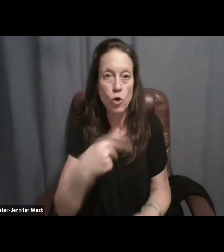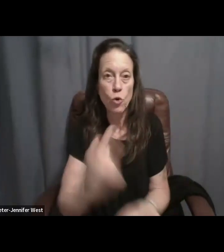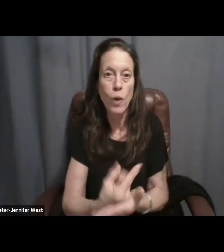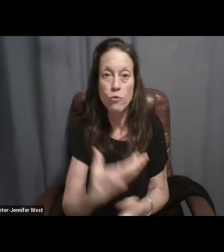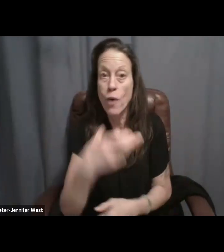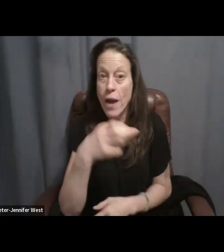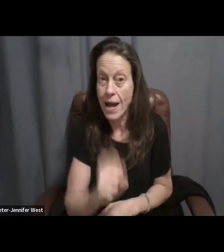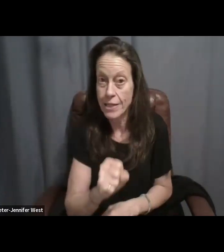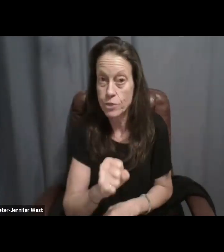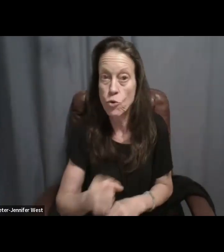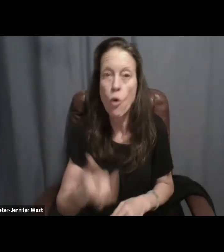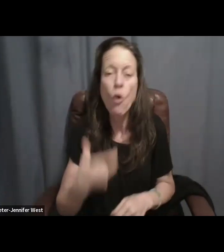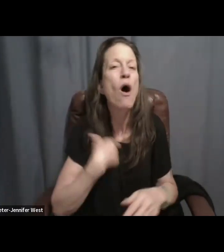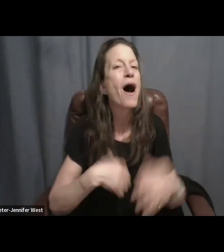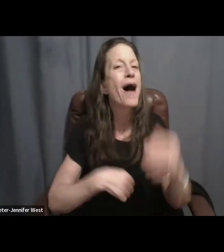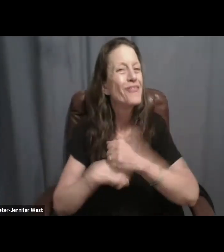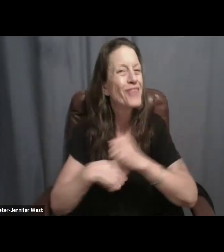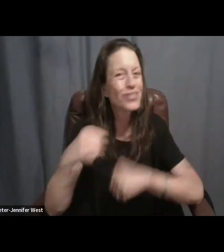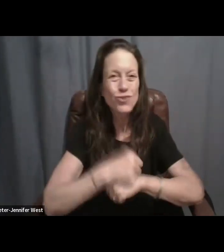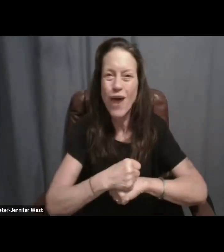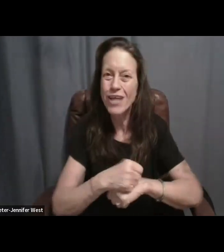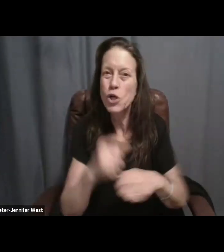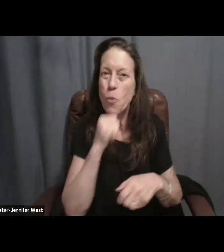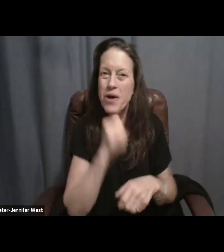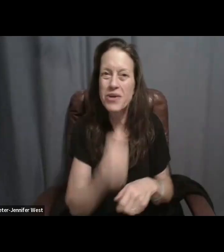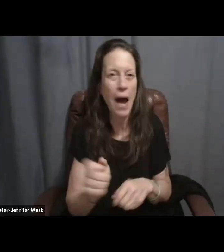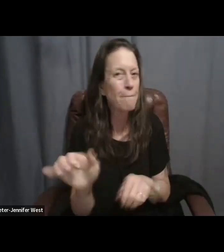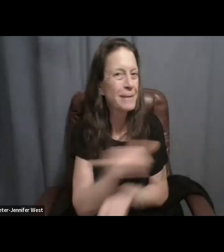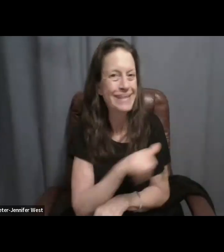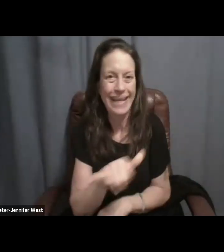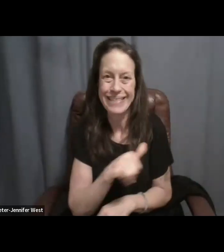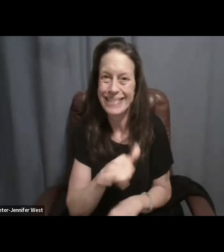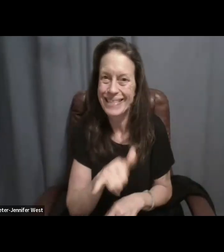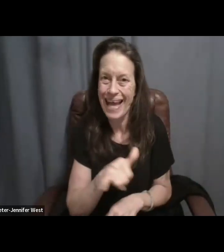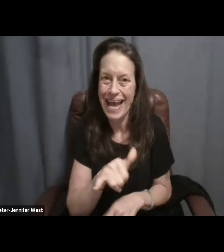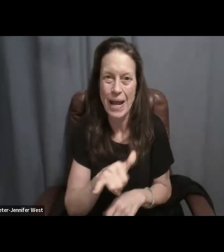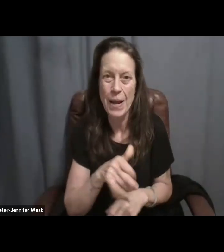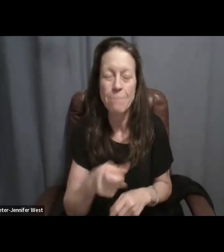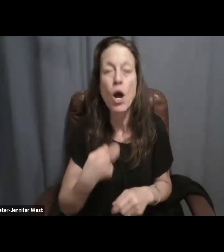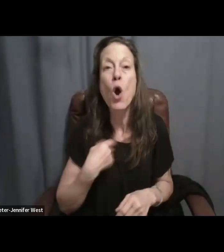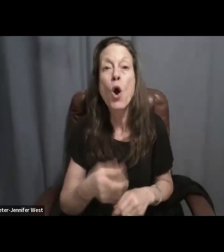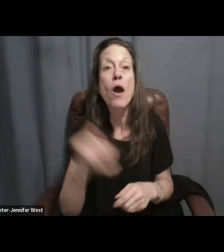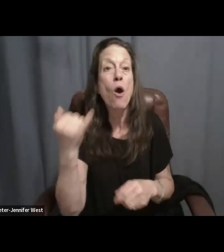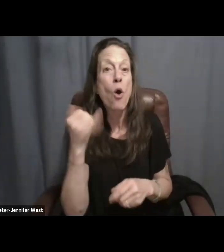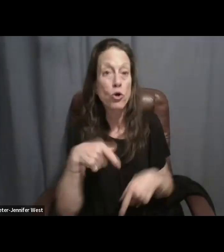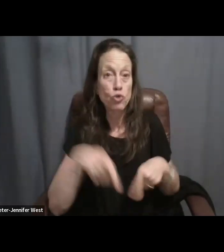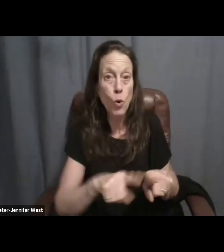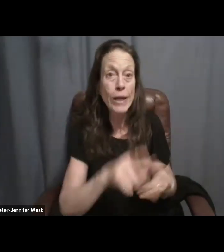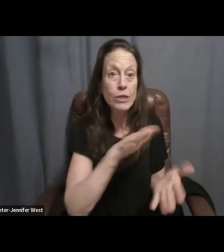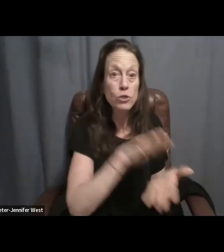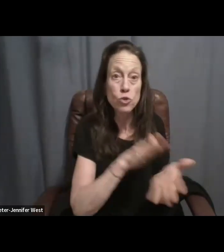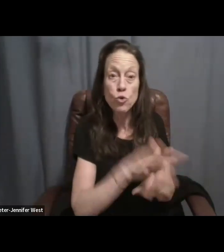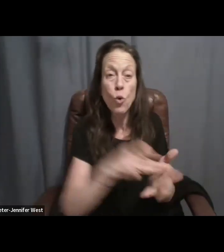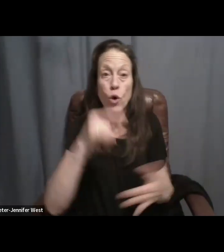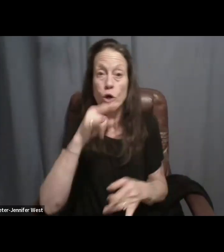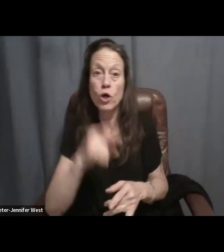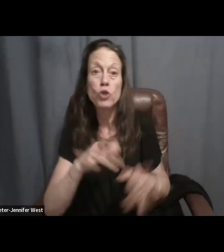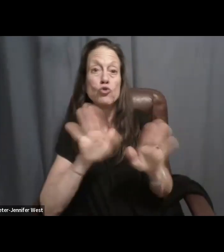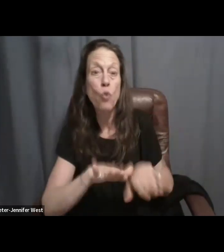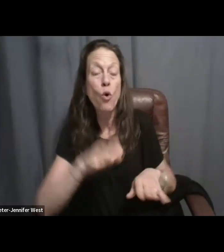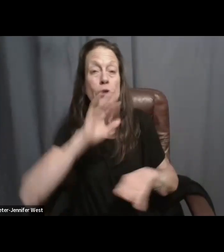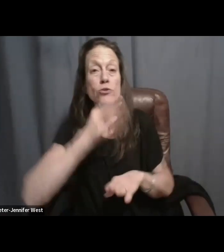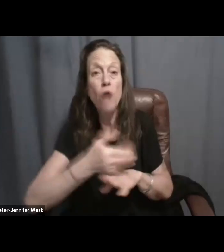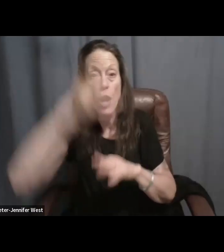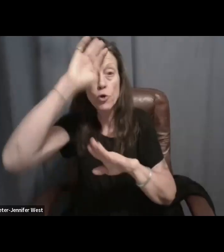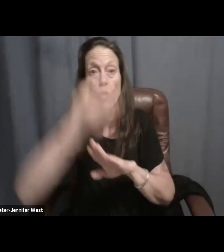structure like in school where your child is forced to be with somebody. You're going to have issues